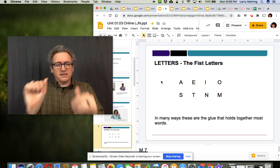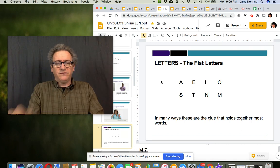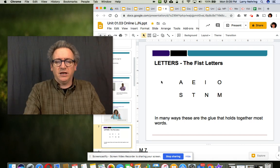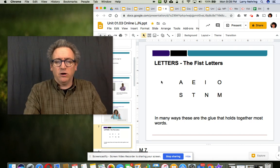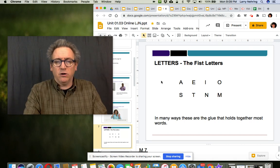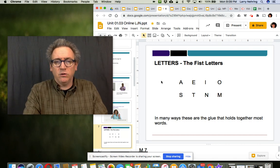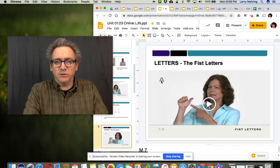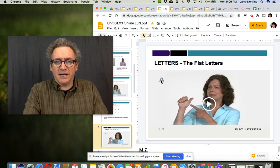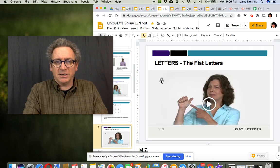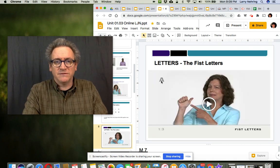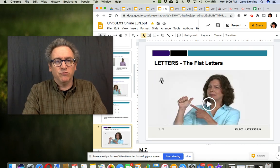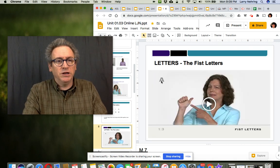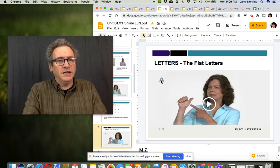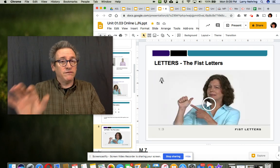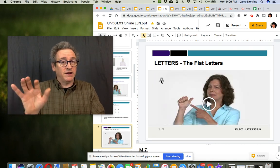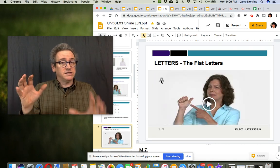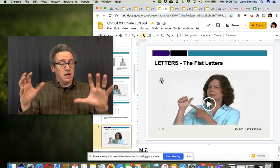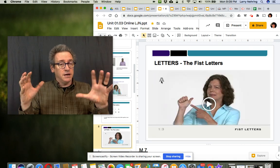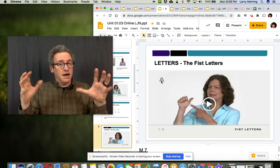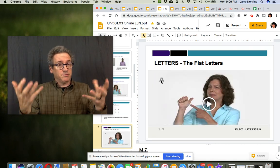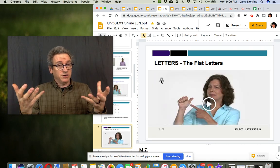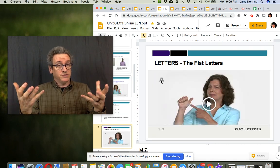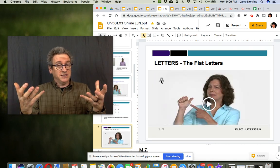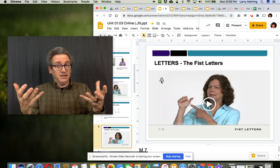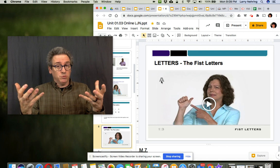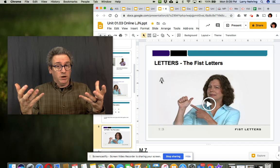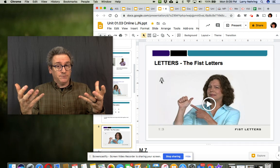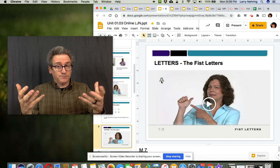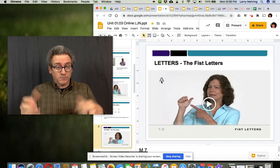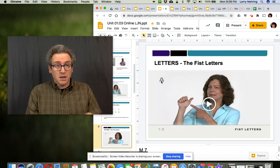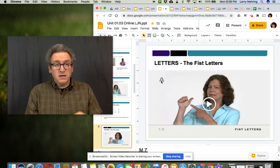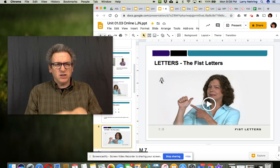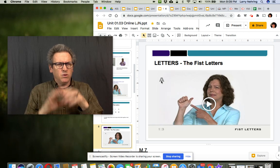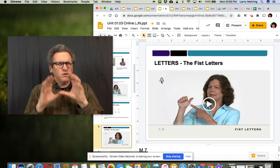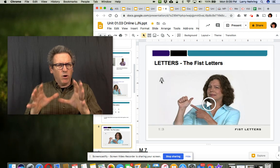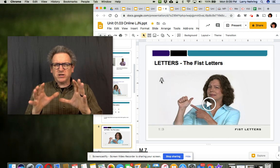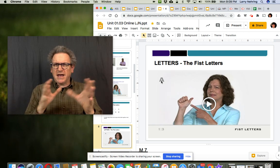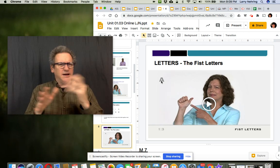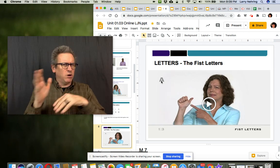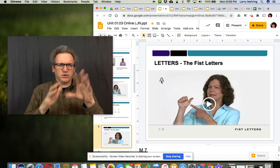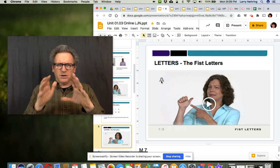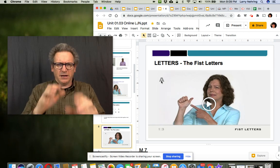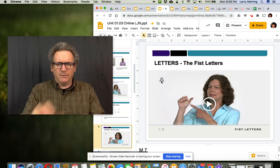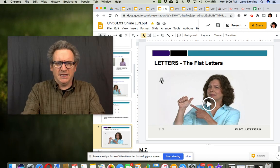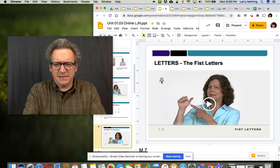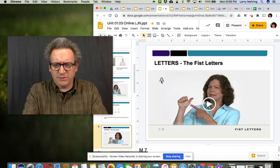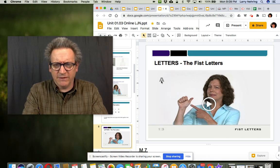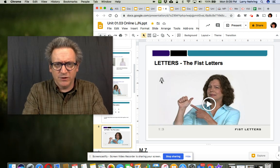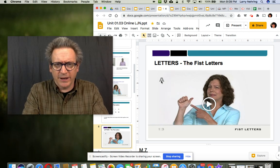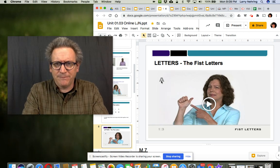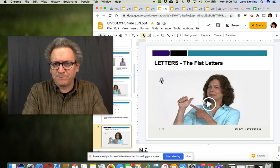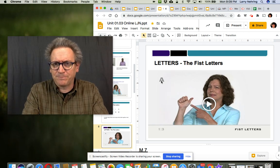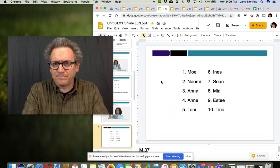The next video, she will actually give some really good advice on how to produce each one. So watch that, watch through it. That'll be the easiest